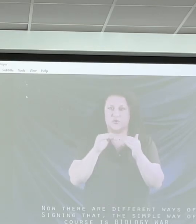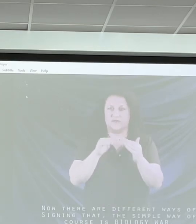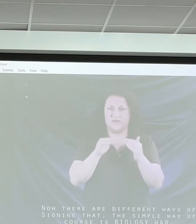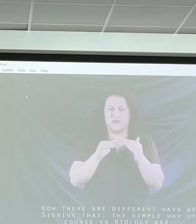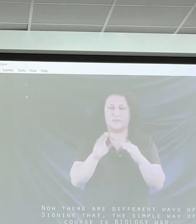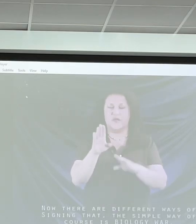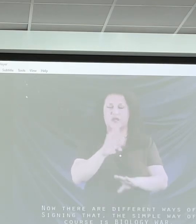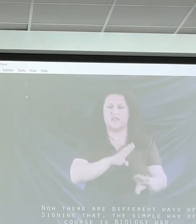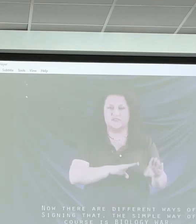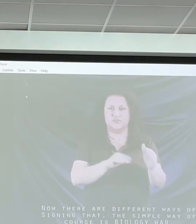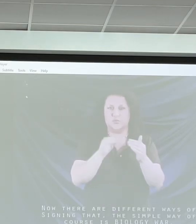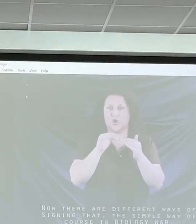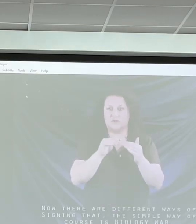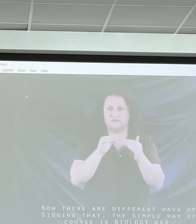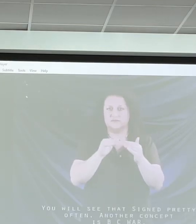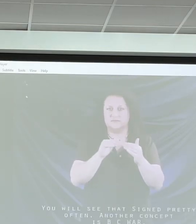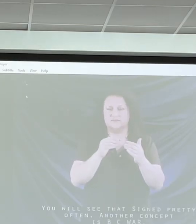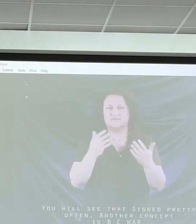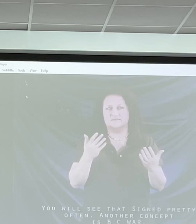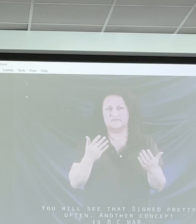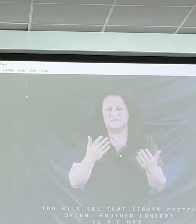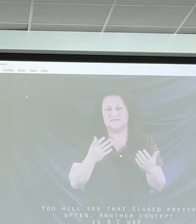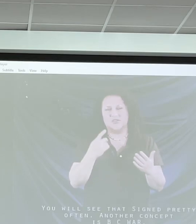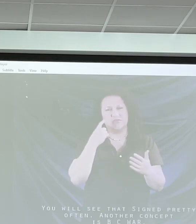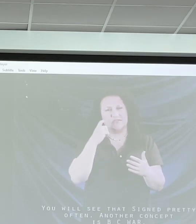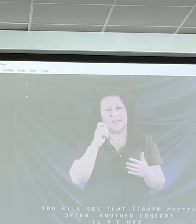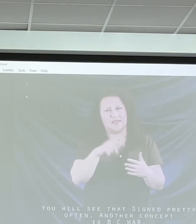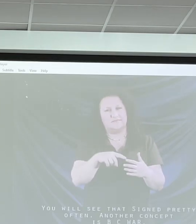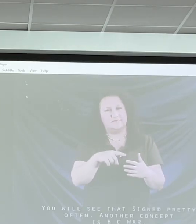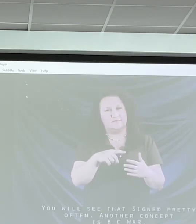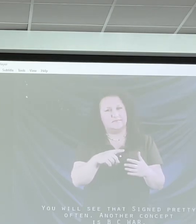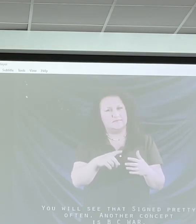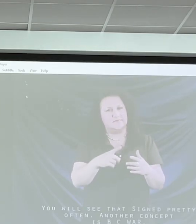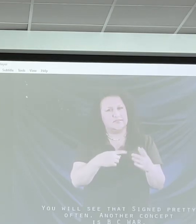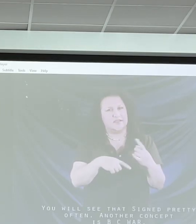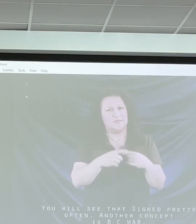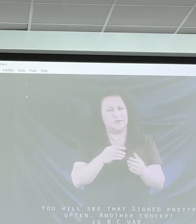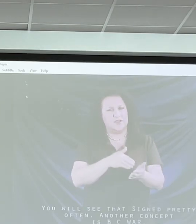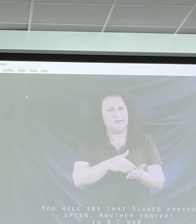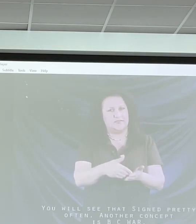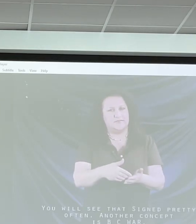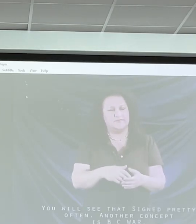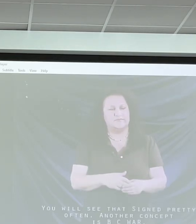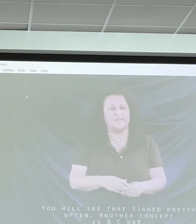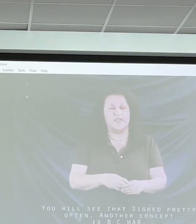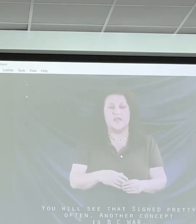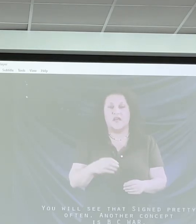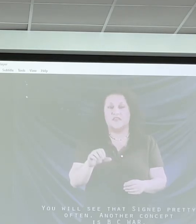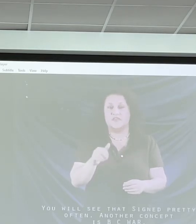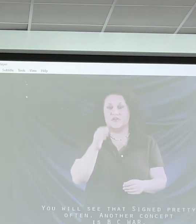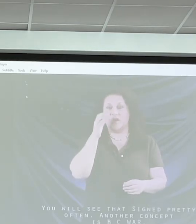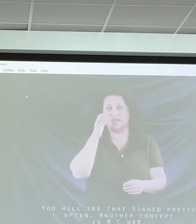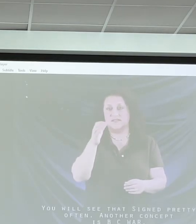warfare, biology war. You'll see that signed pretty often. Another concept